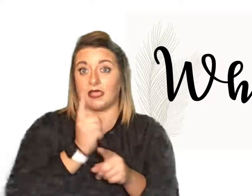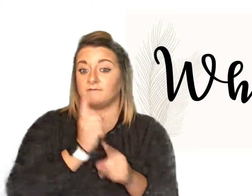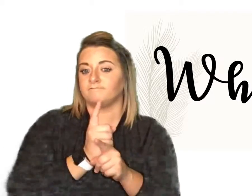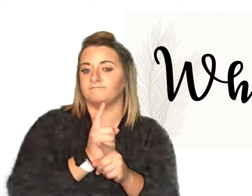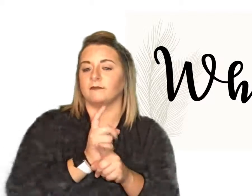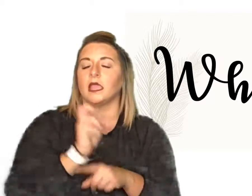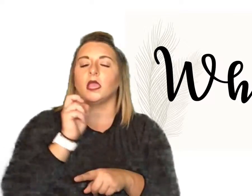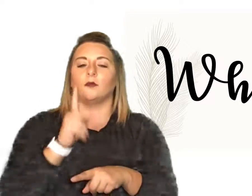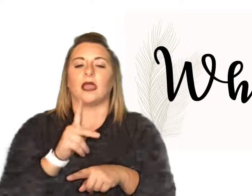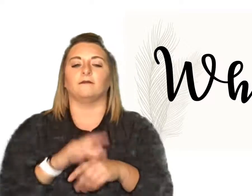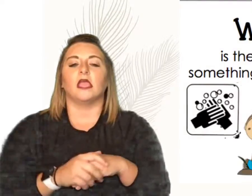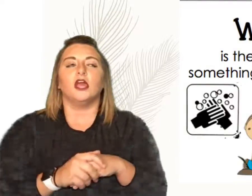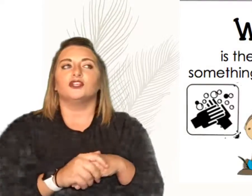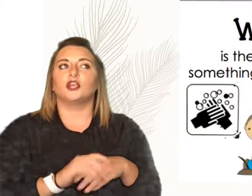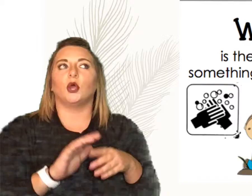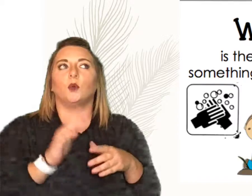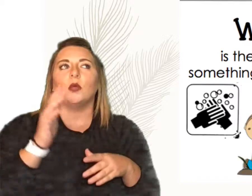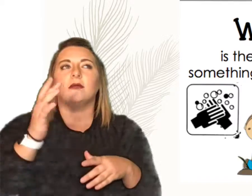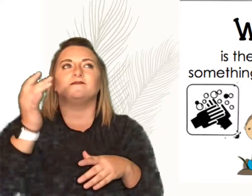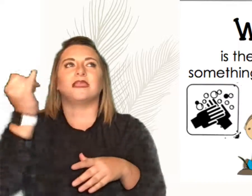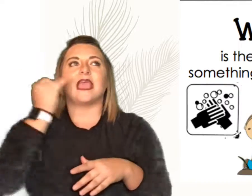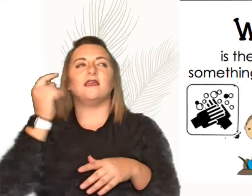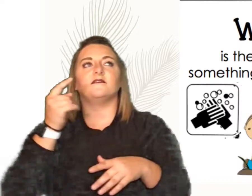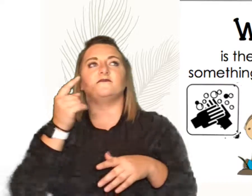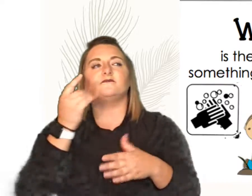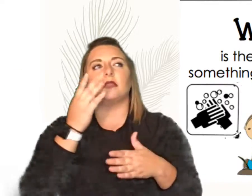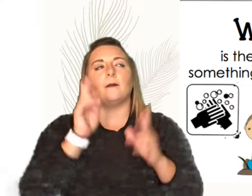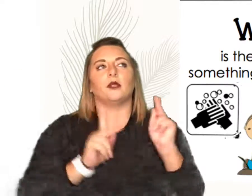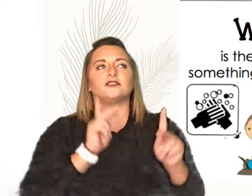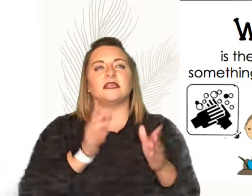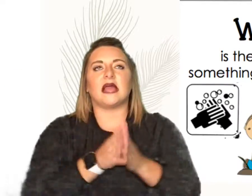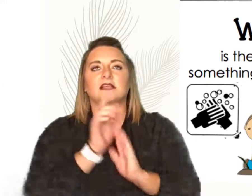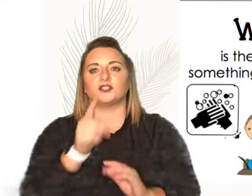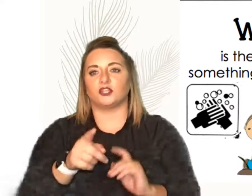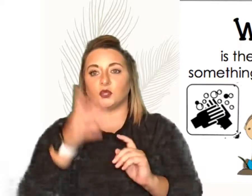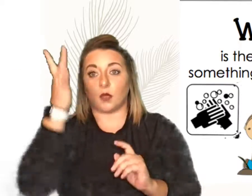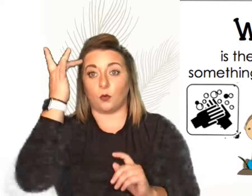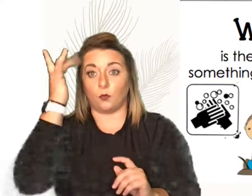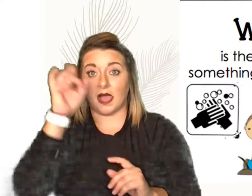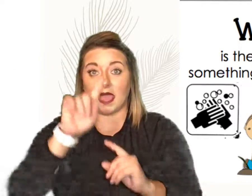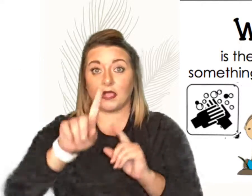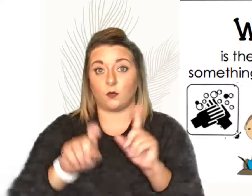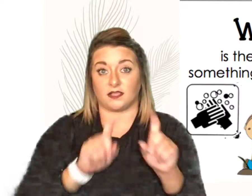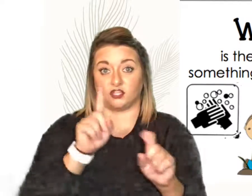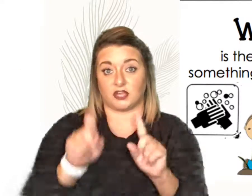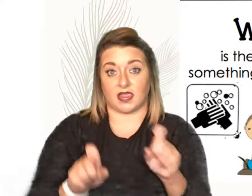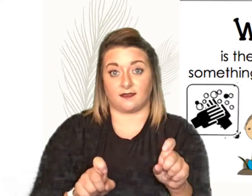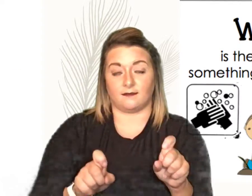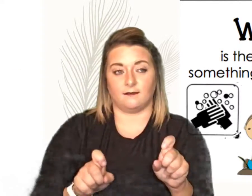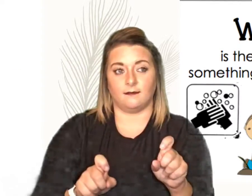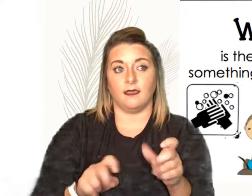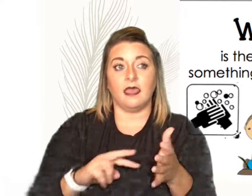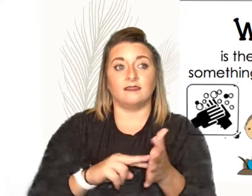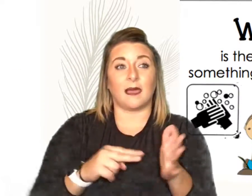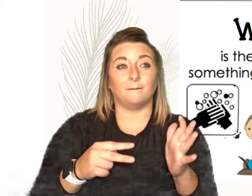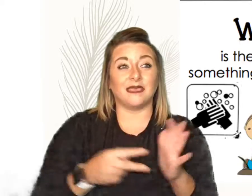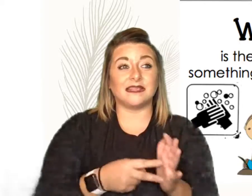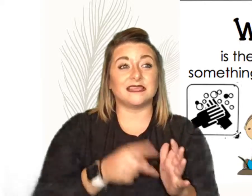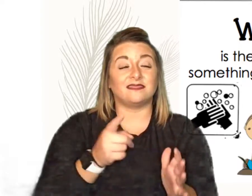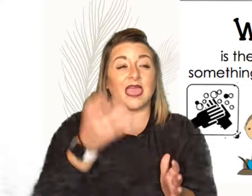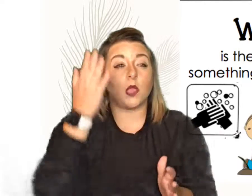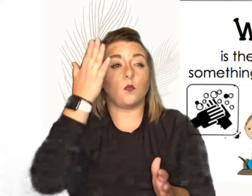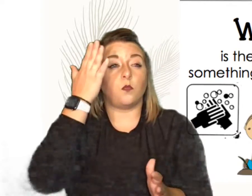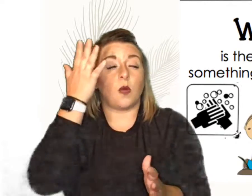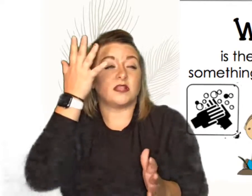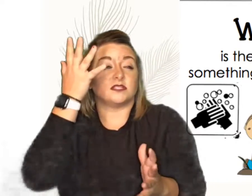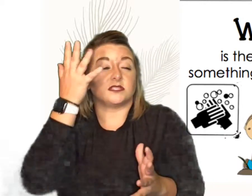story, right? Okay, so if a person asks you a why question, that